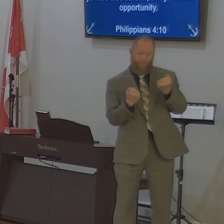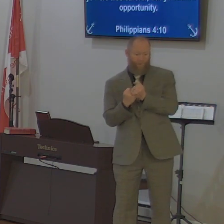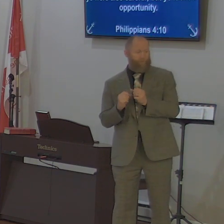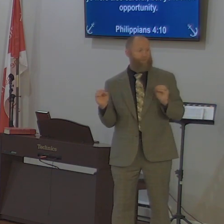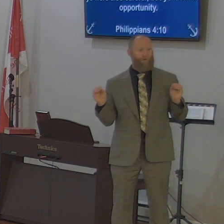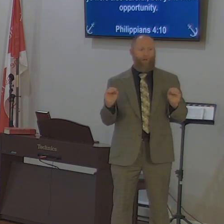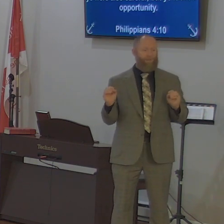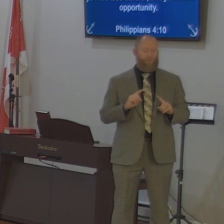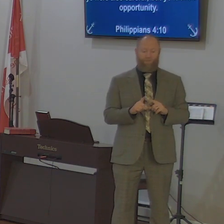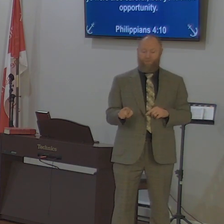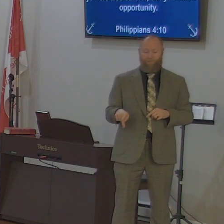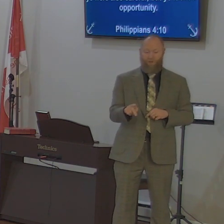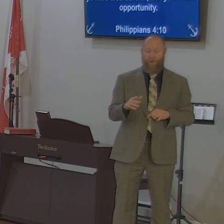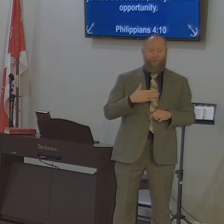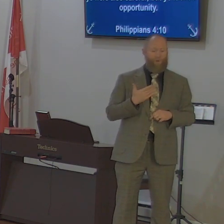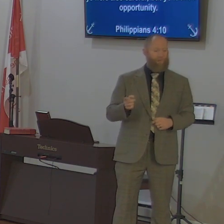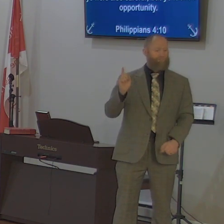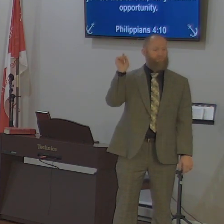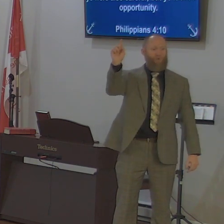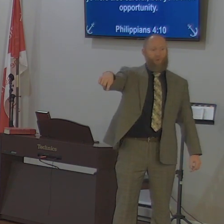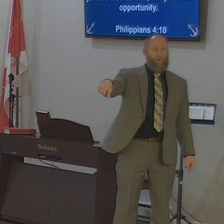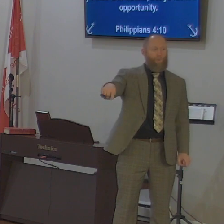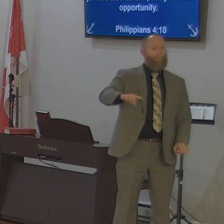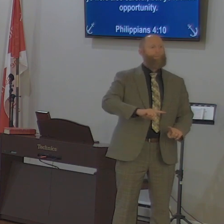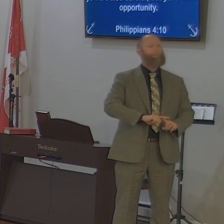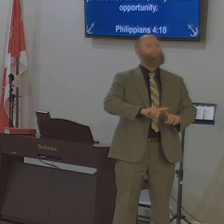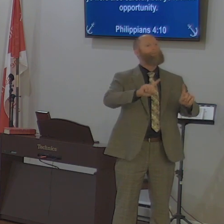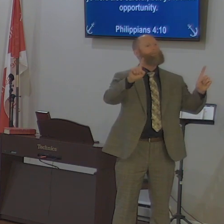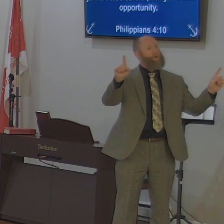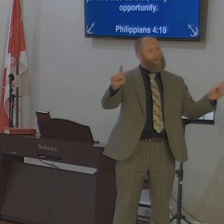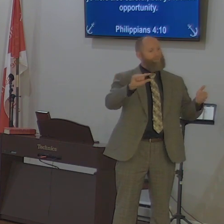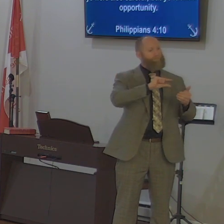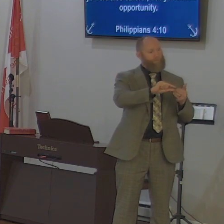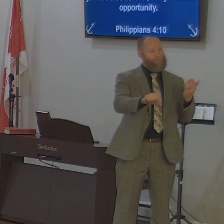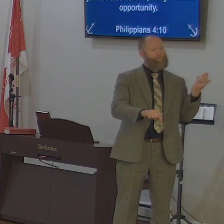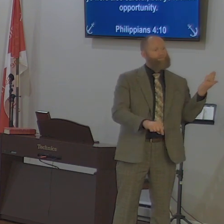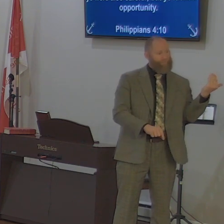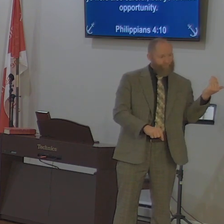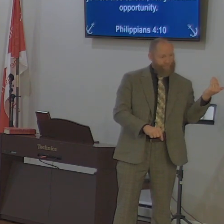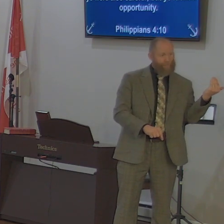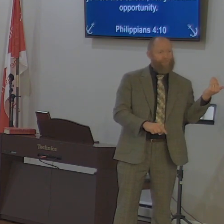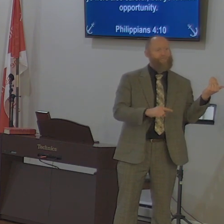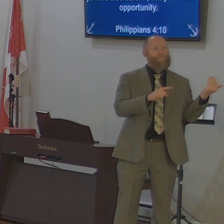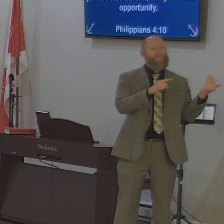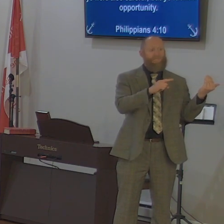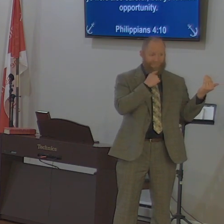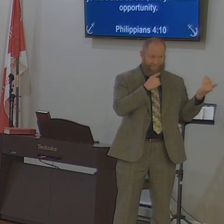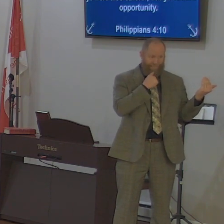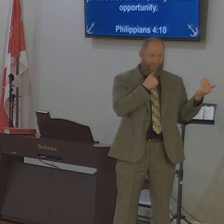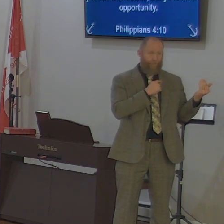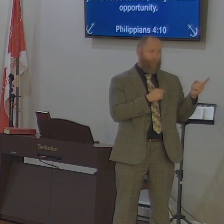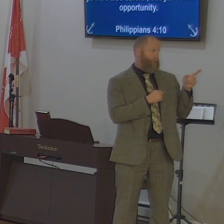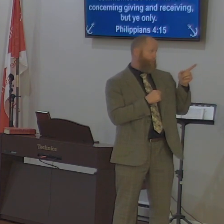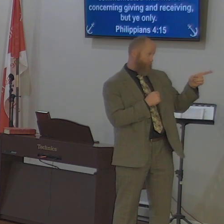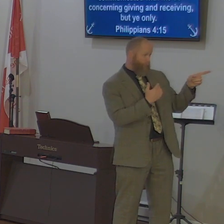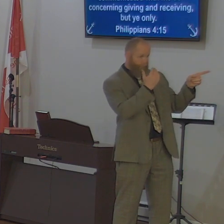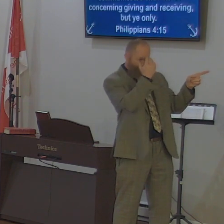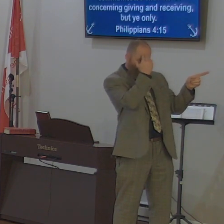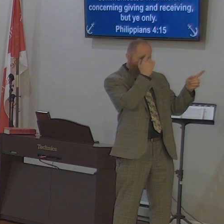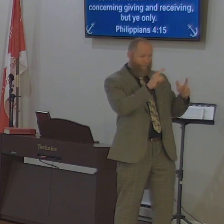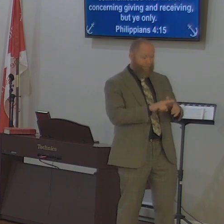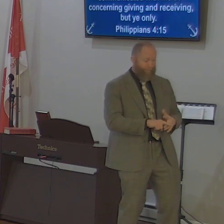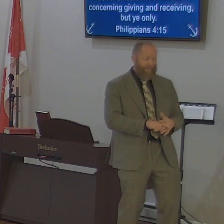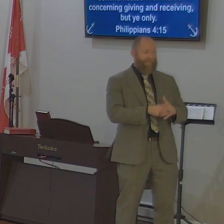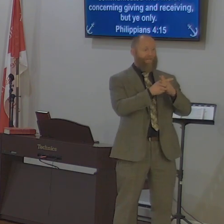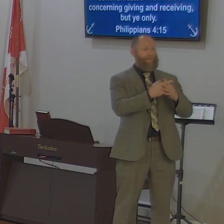meet Paul's needs. Here's how much we know that. If you look in verse 15, it says, now you Philippians know also that at the beginning of the